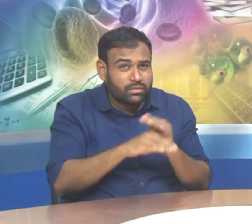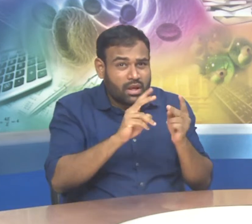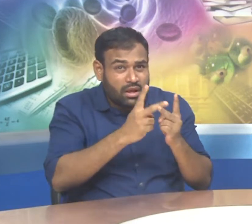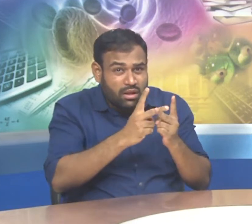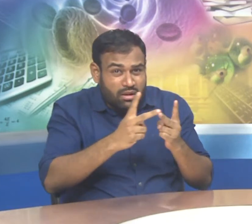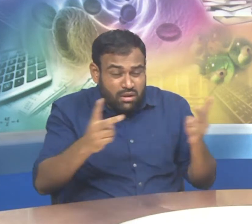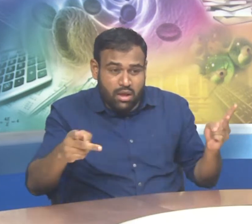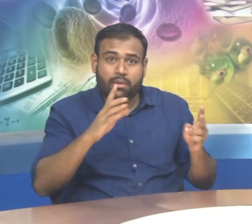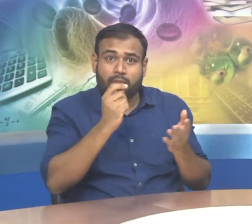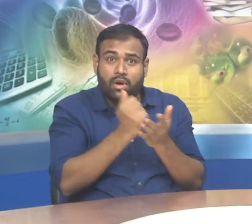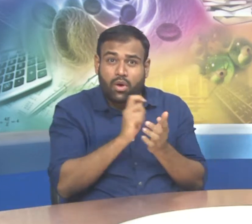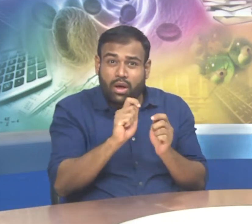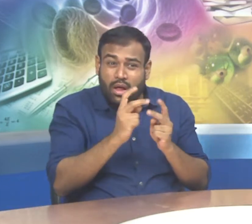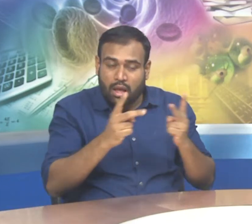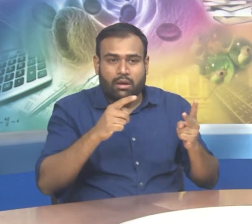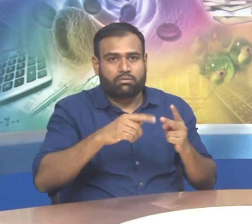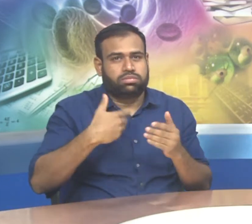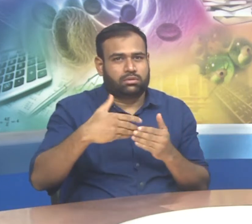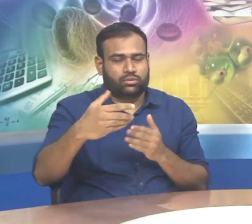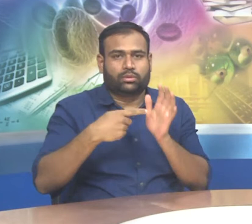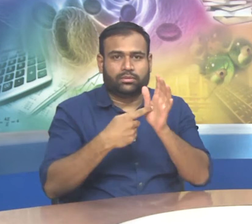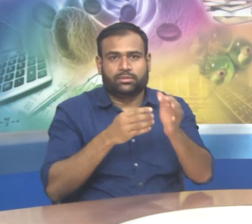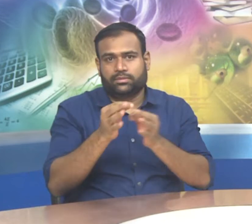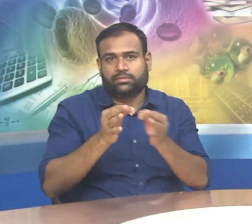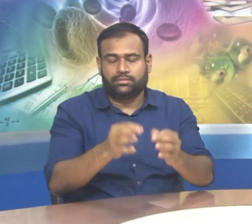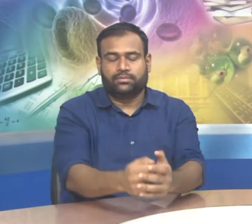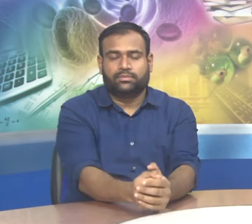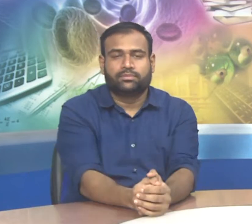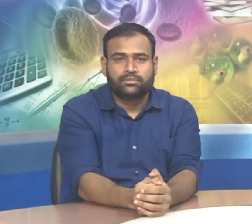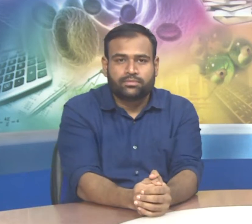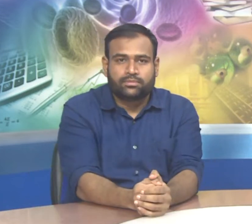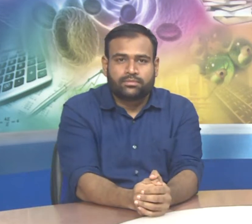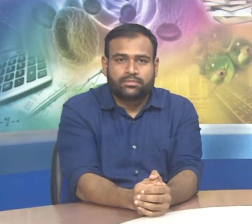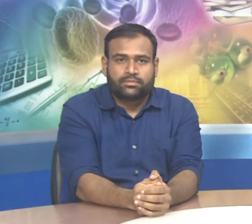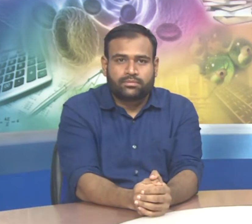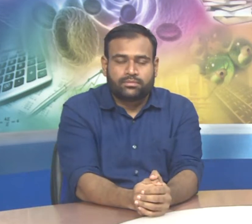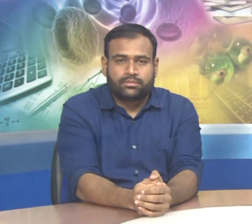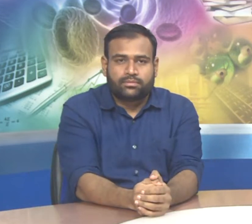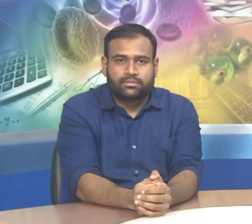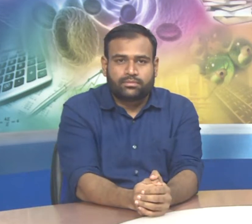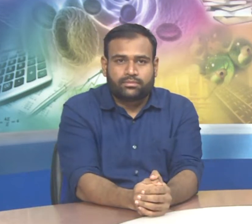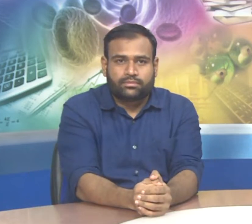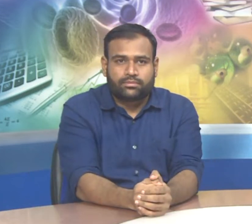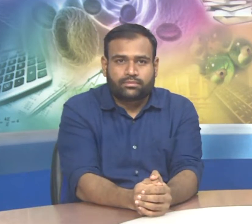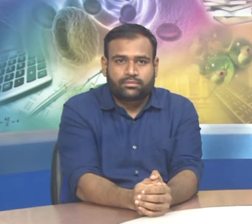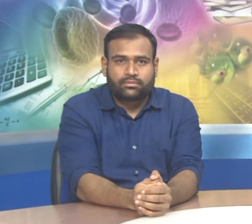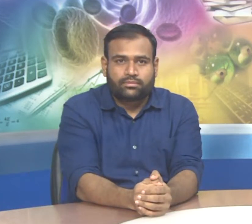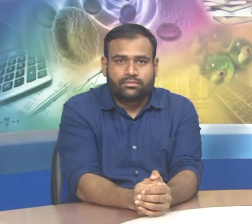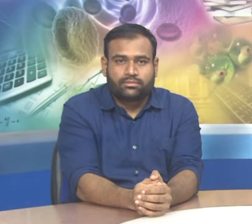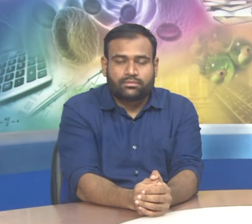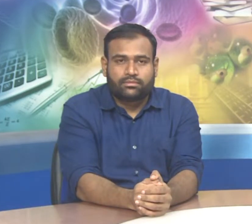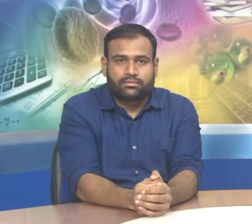Different kind of activities, and all these activities are carried by the banks. Let us understand them.